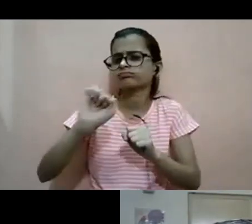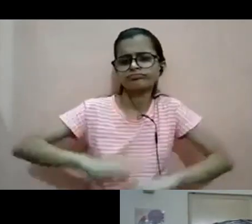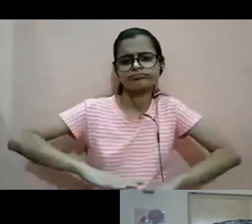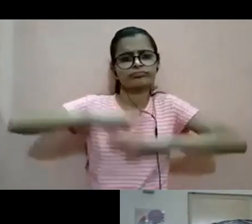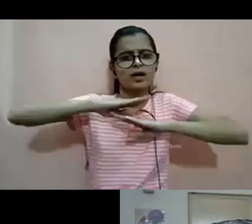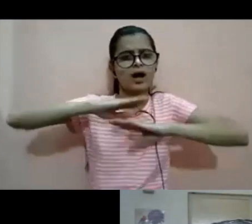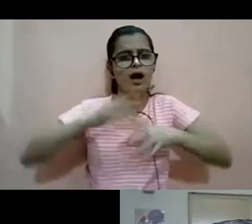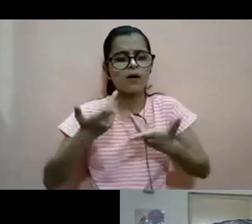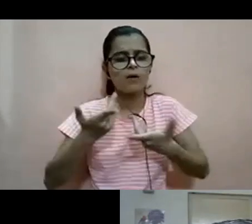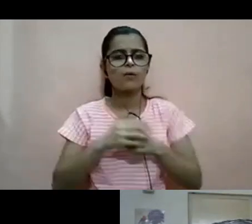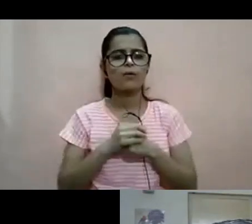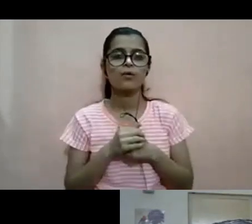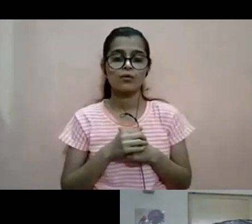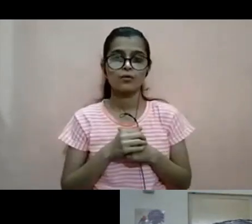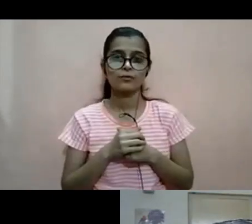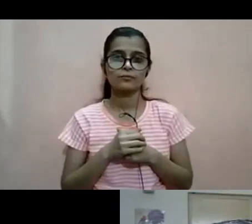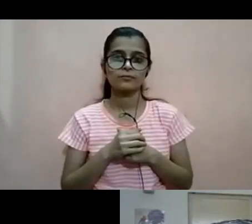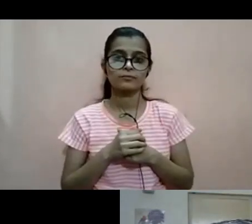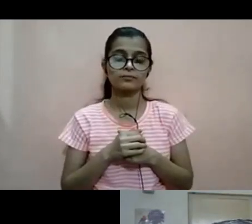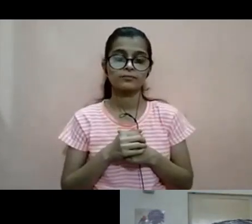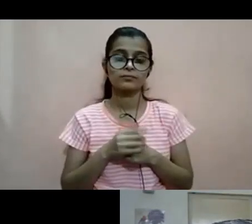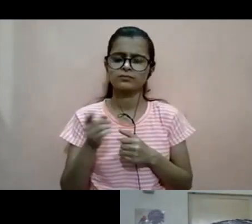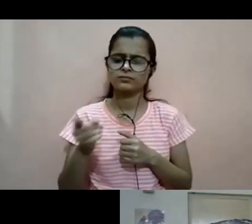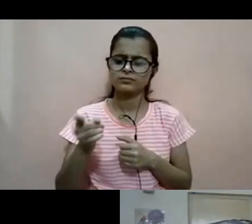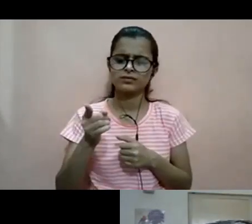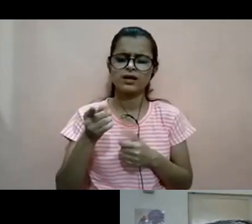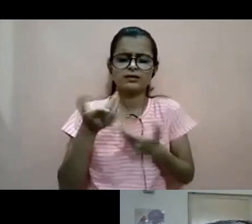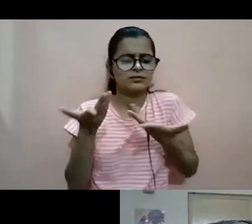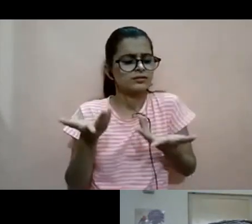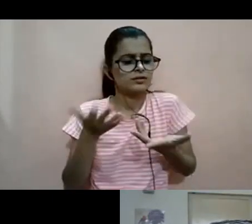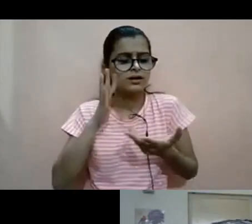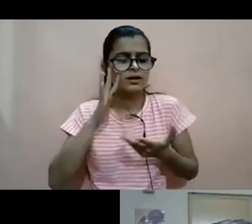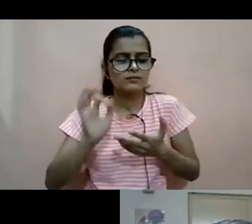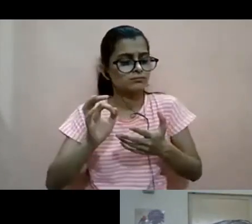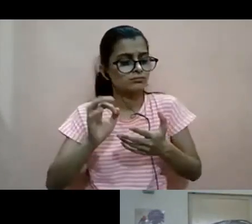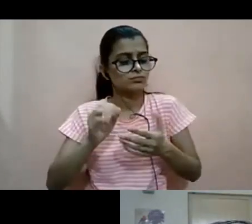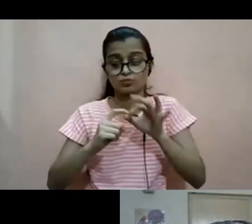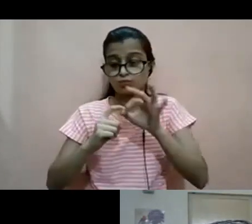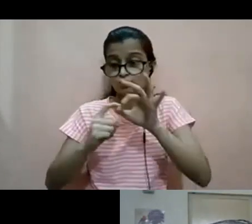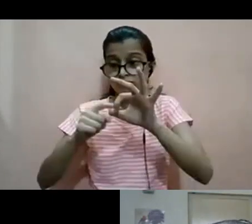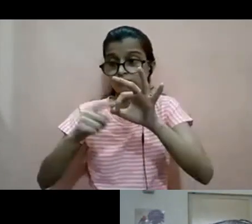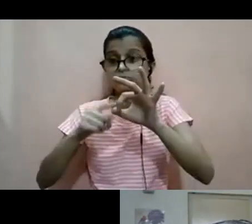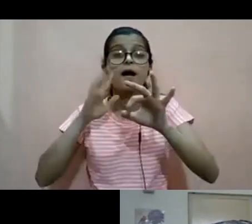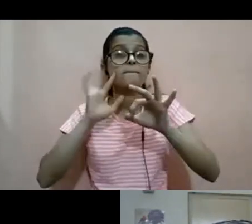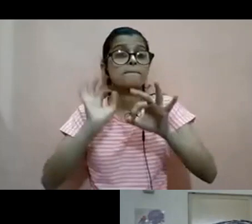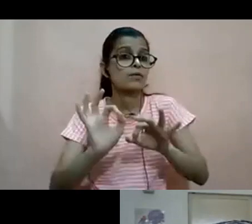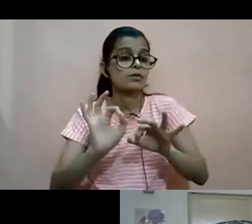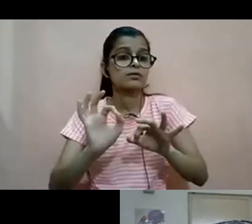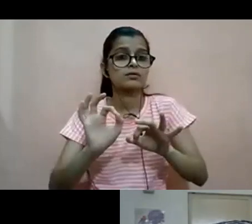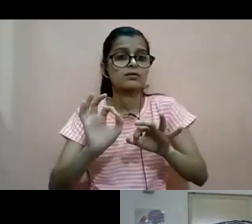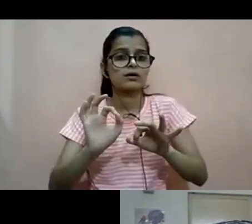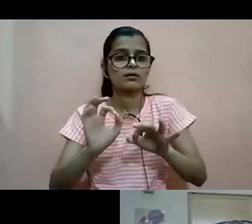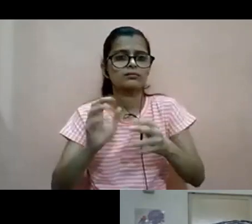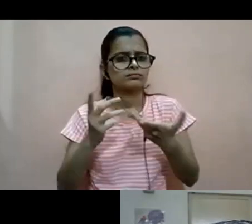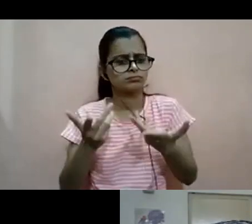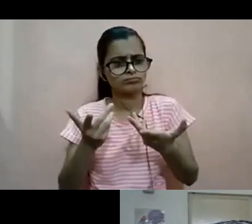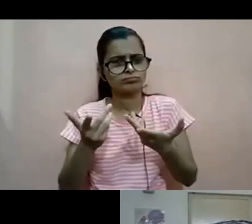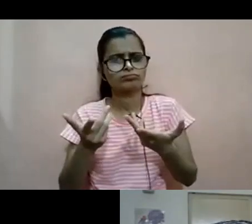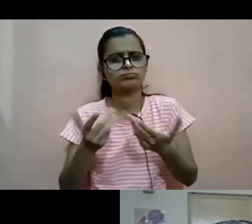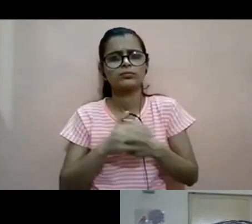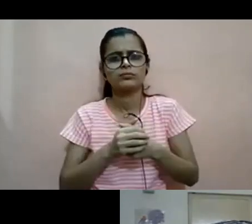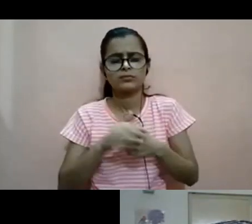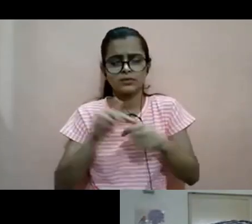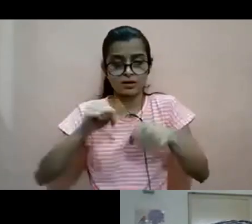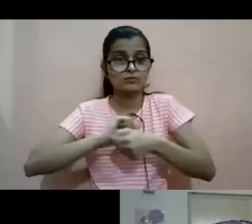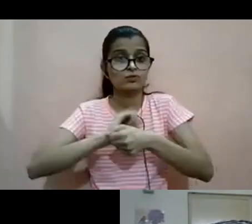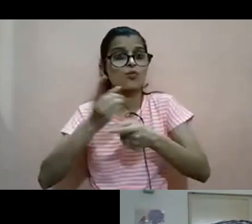spent? And these are very demanding questions, and of course have a very different time now during the